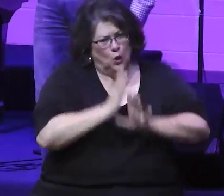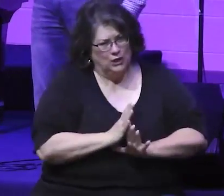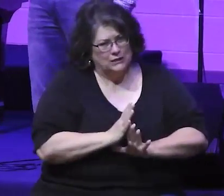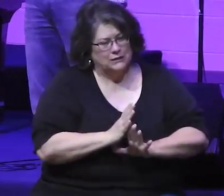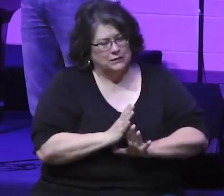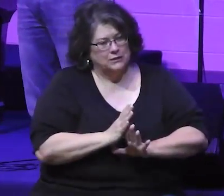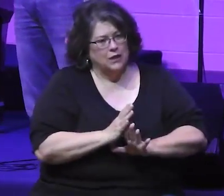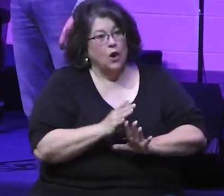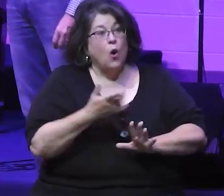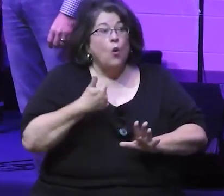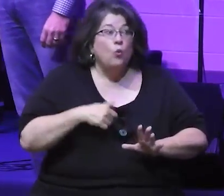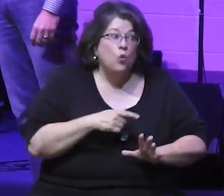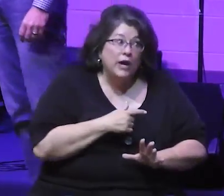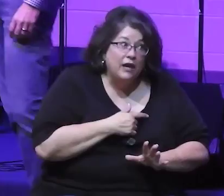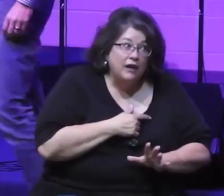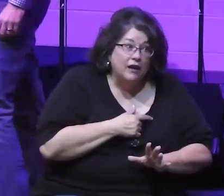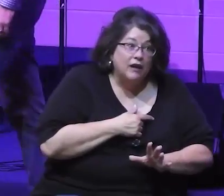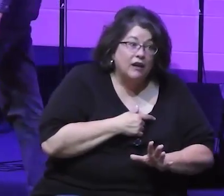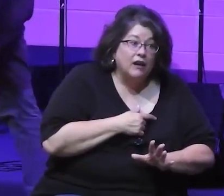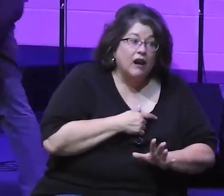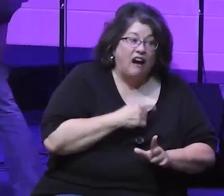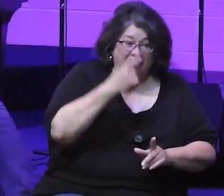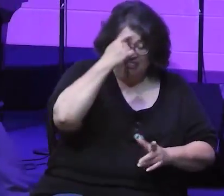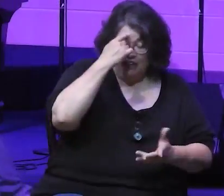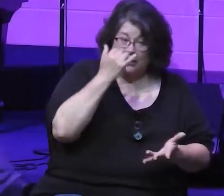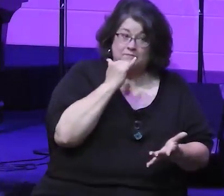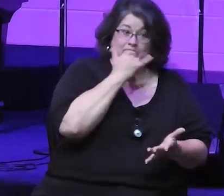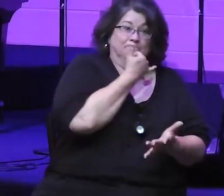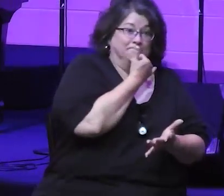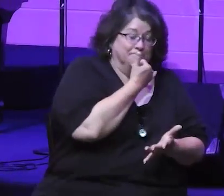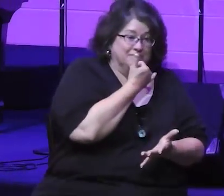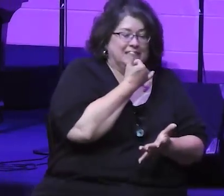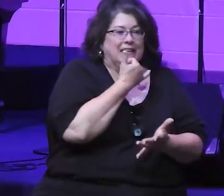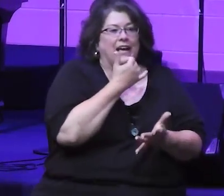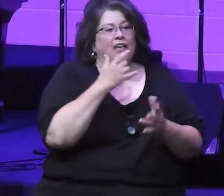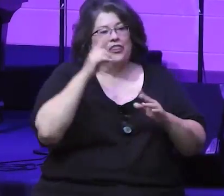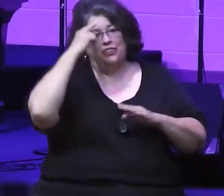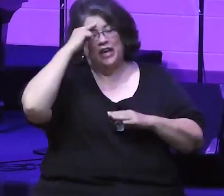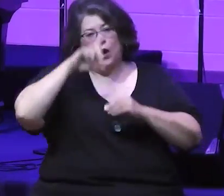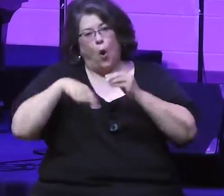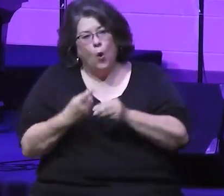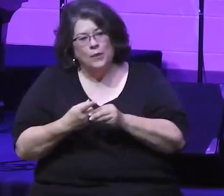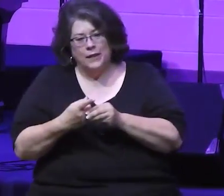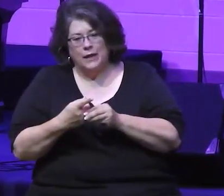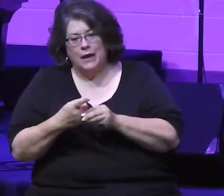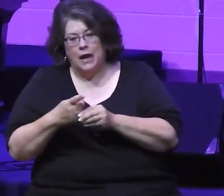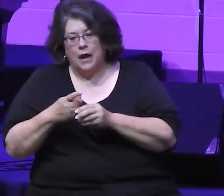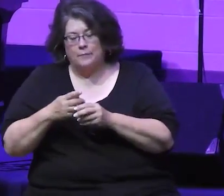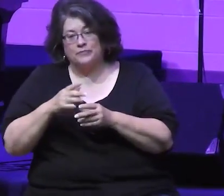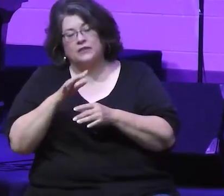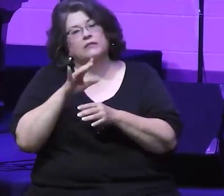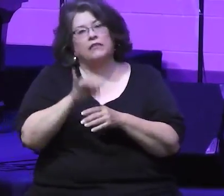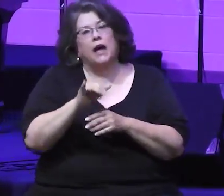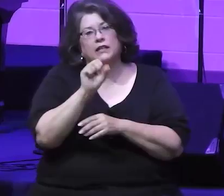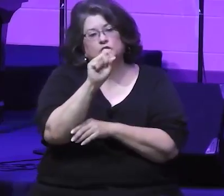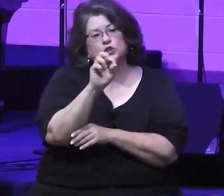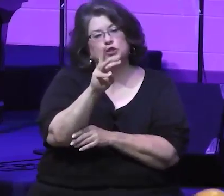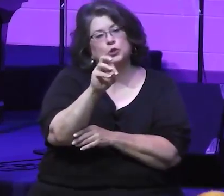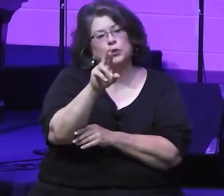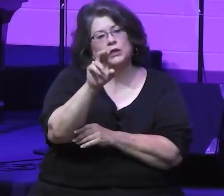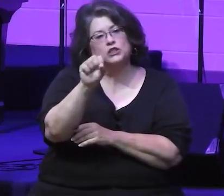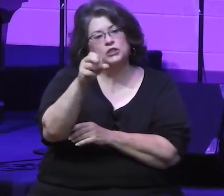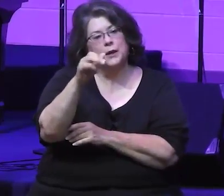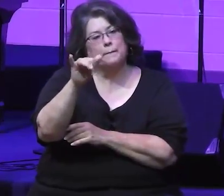taken stewardship and we've held it hostage to the idea of money and how we spend our money, which is a critically important idea to Jesus and the kingdom